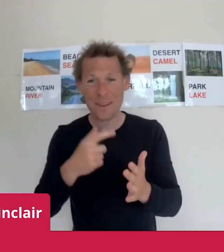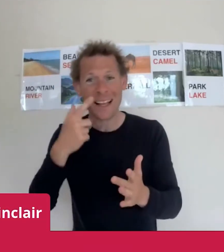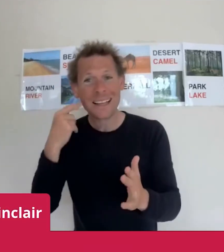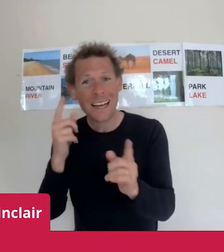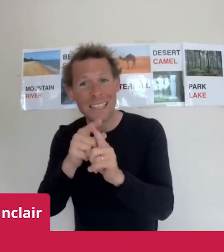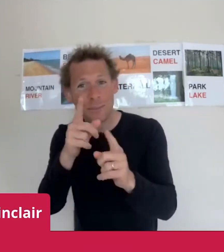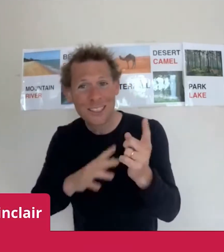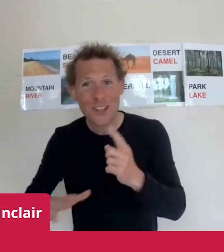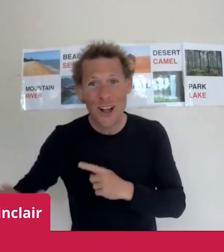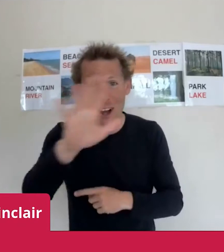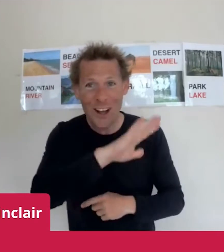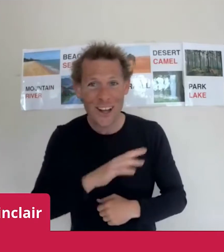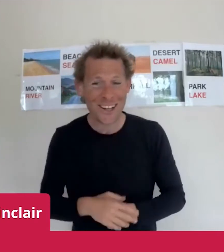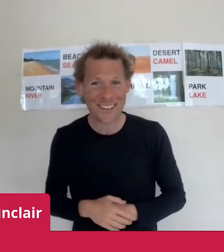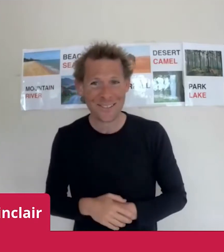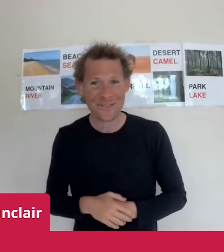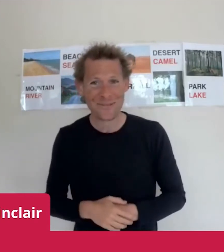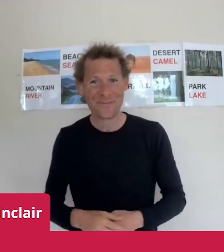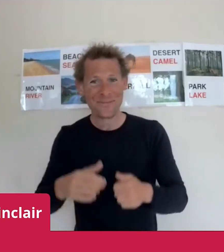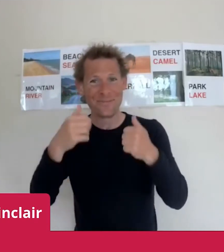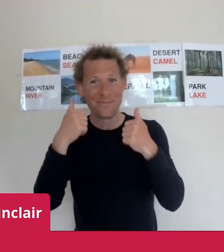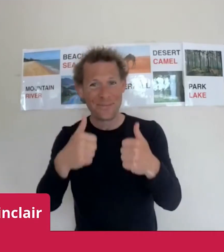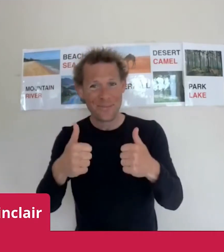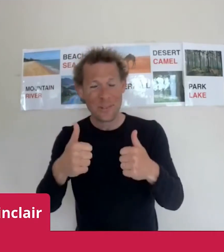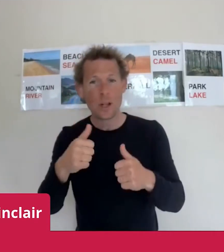Anthony Sinclair, and it's really great to see you all.